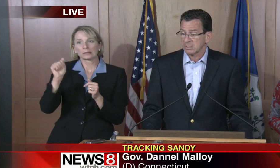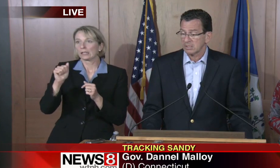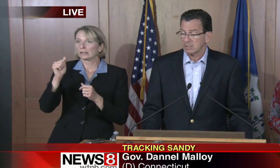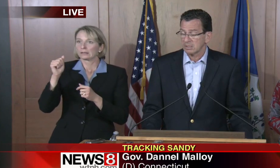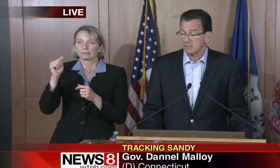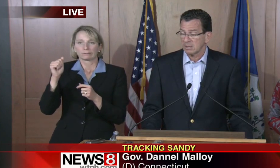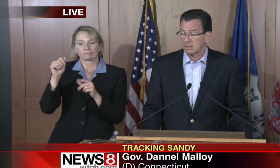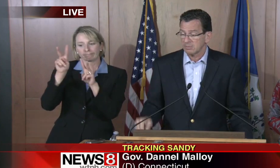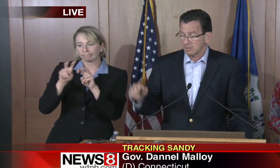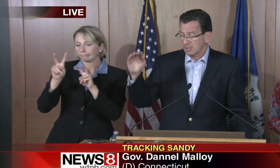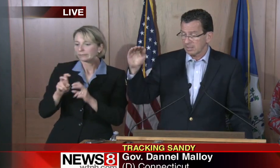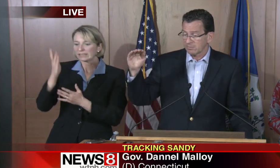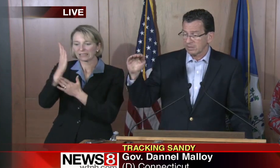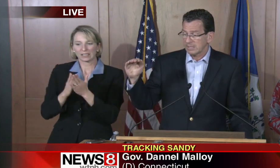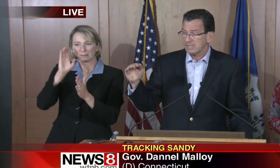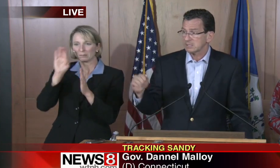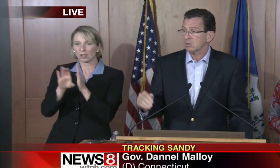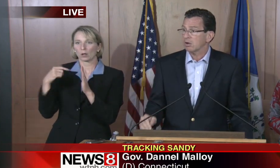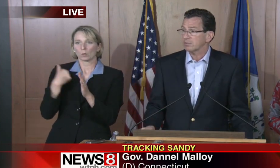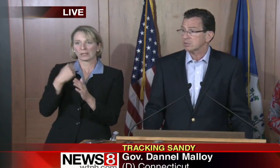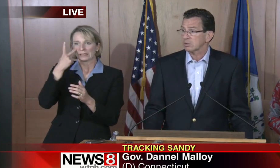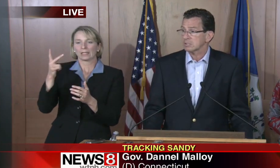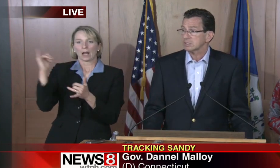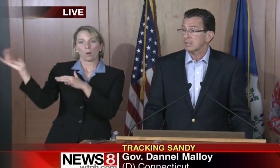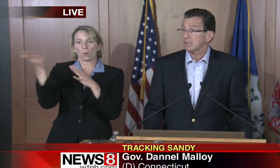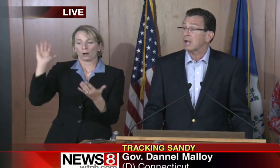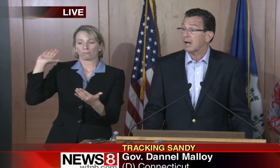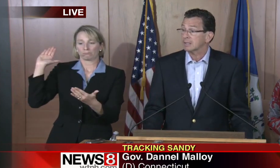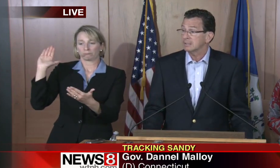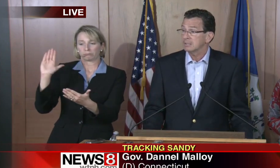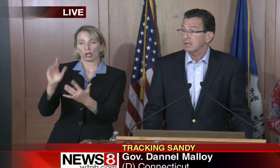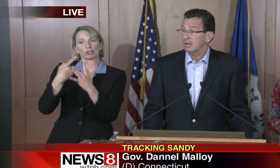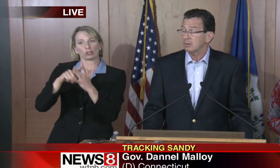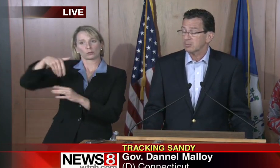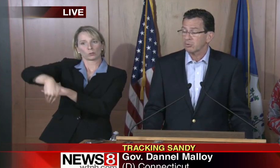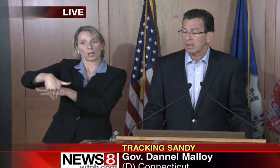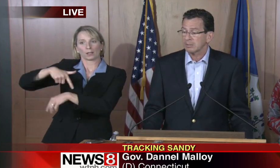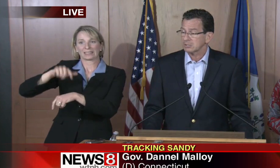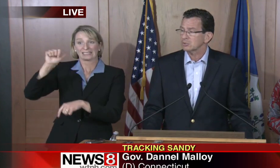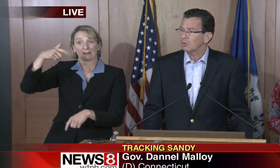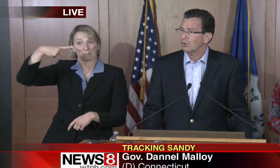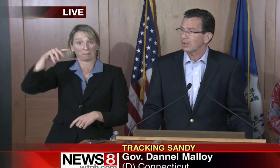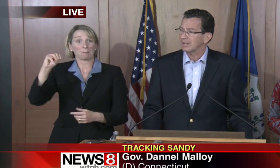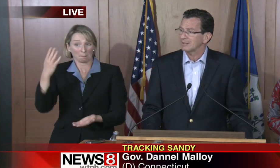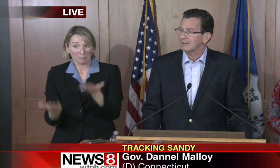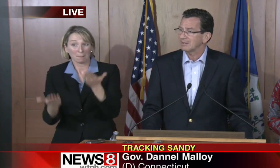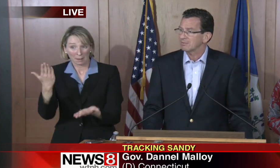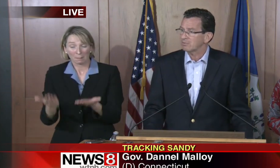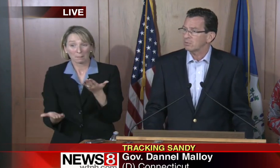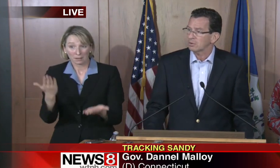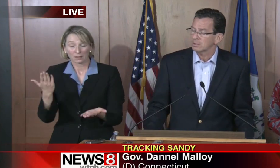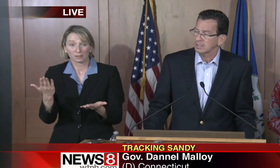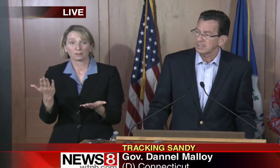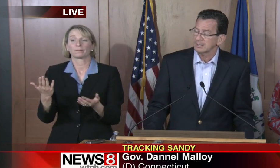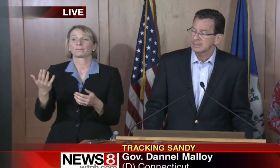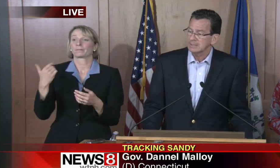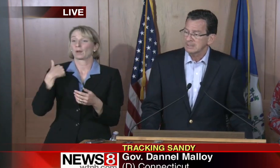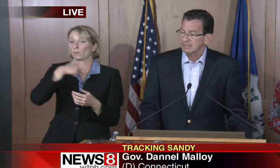to see a kind of an easing off as early as 10 o'clock. That probably doesn't do a whole lot